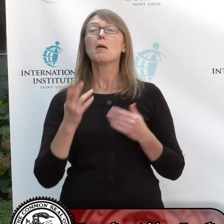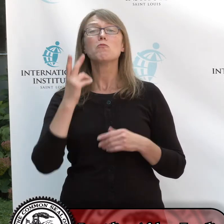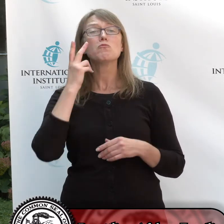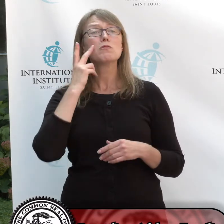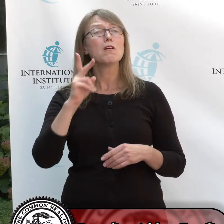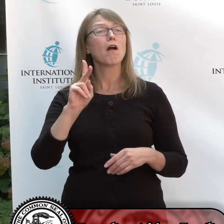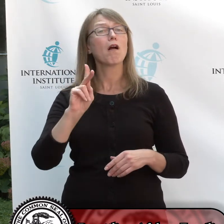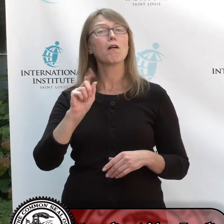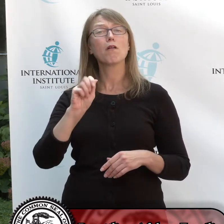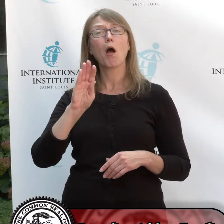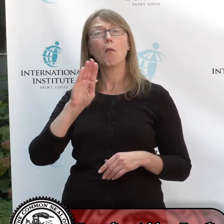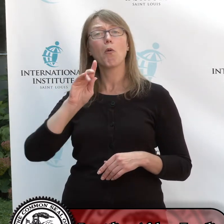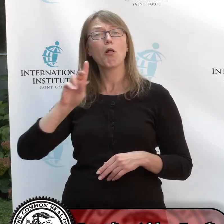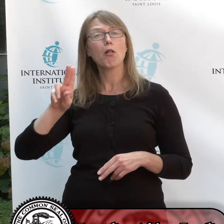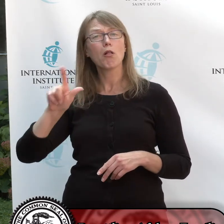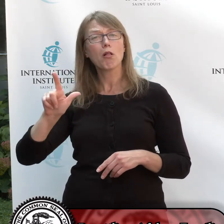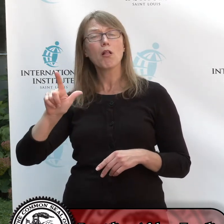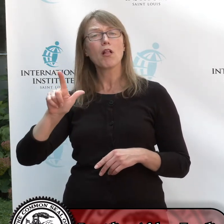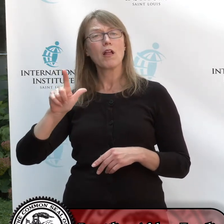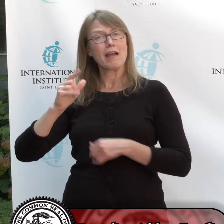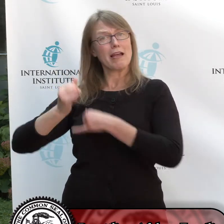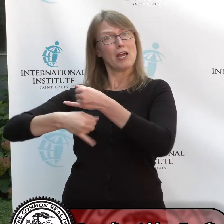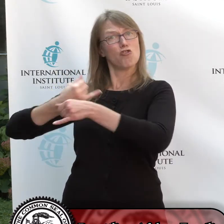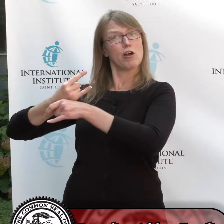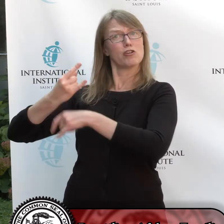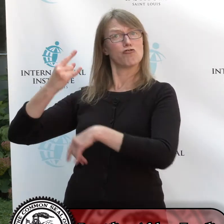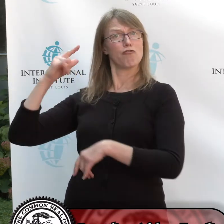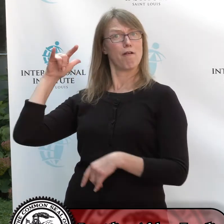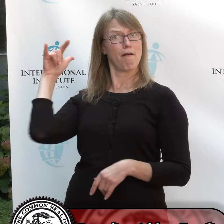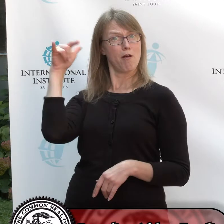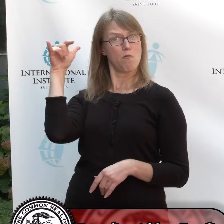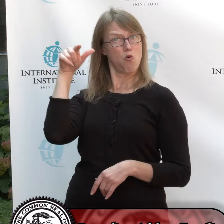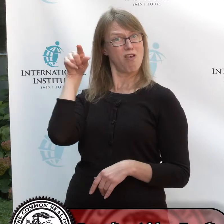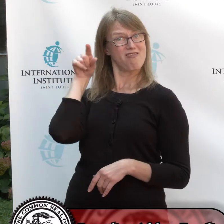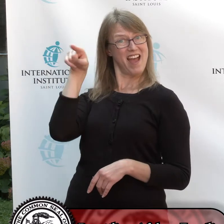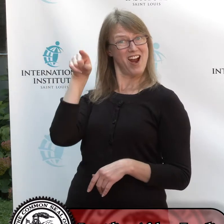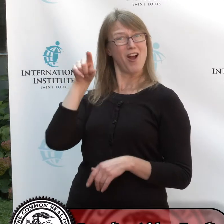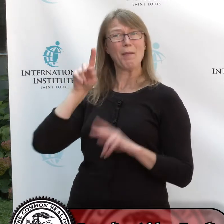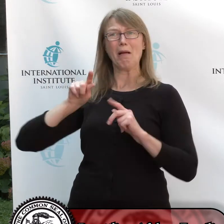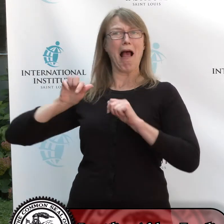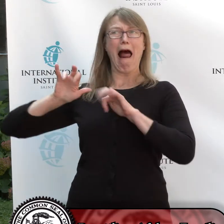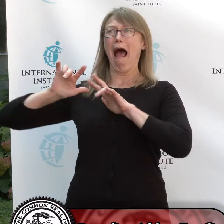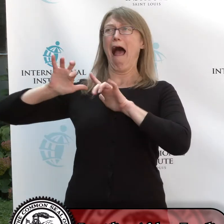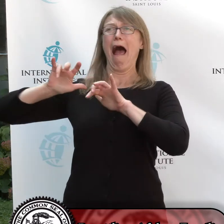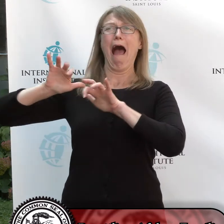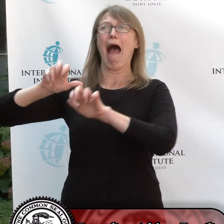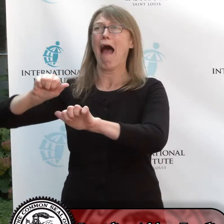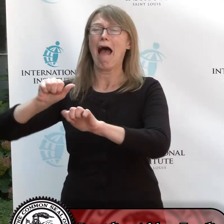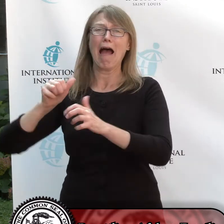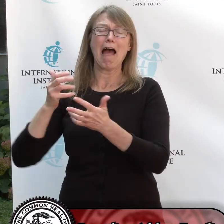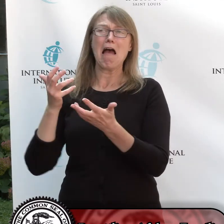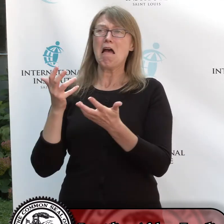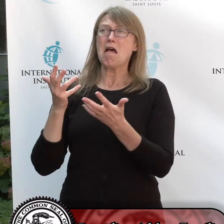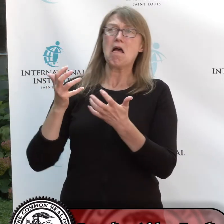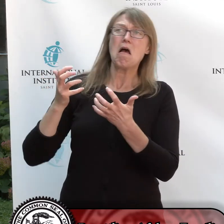or near Kabul International Airport. So all those disparate